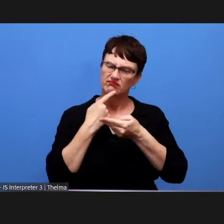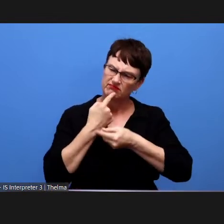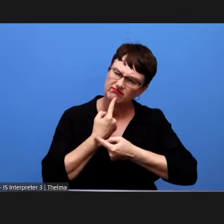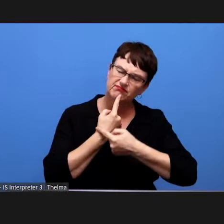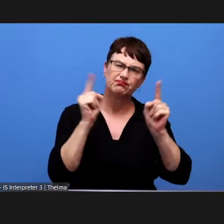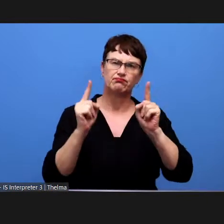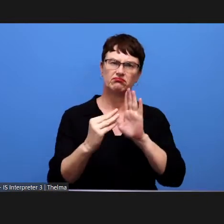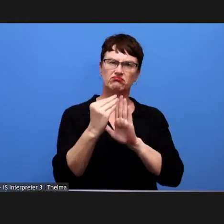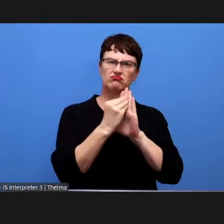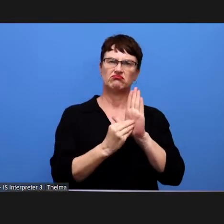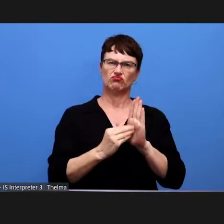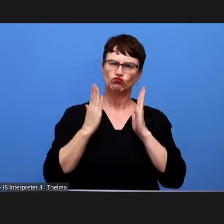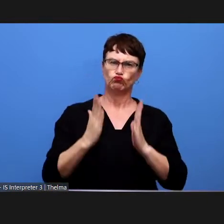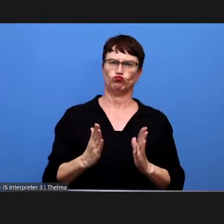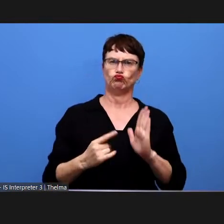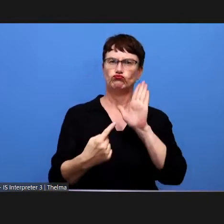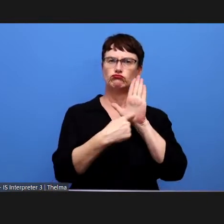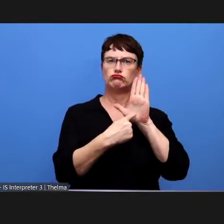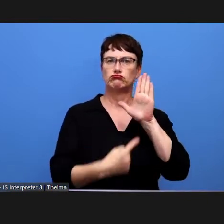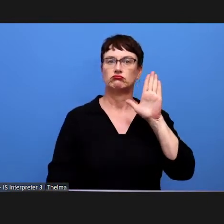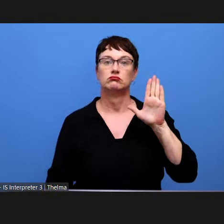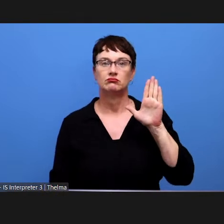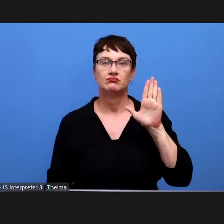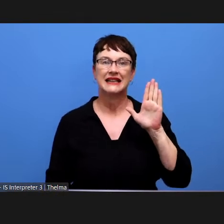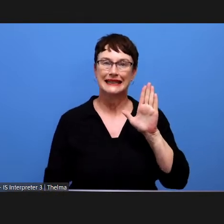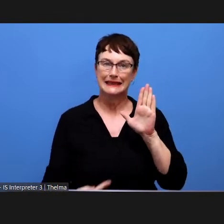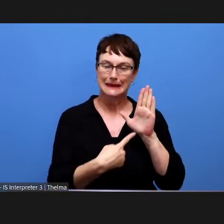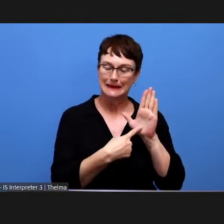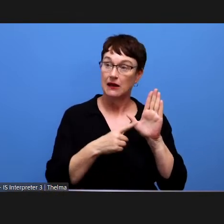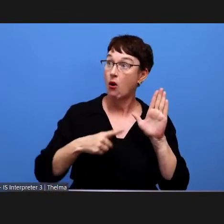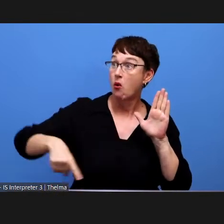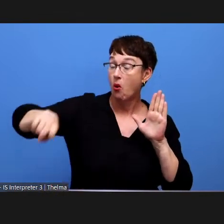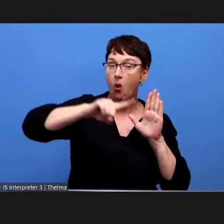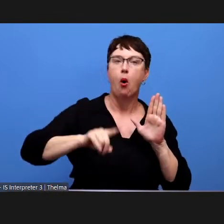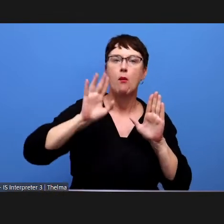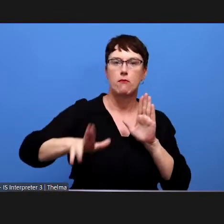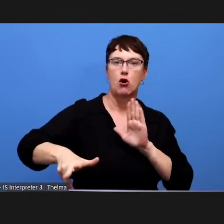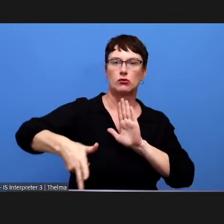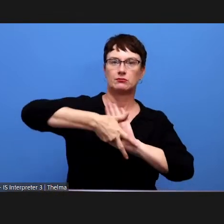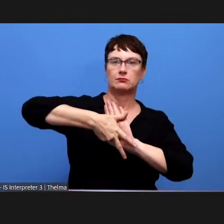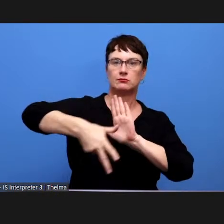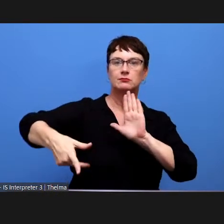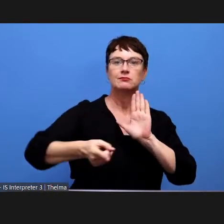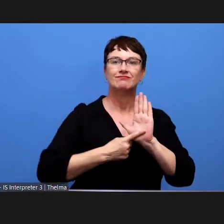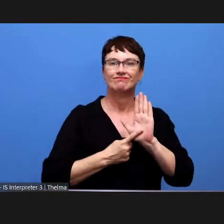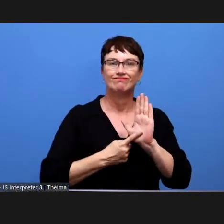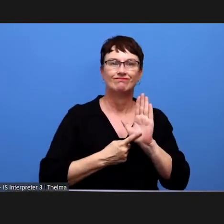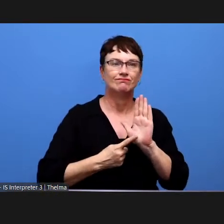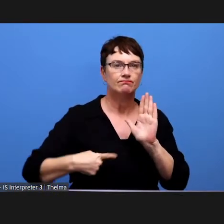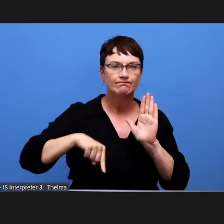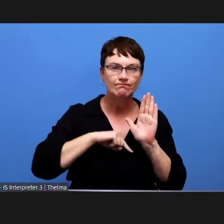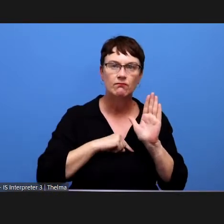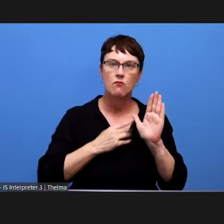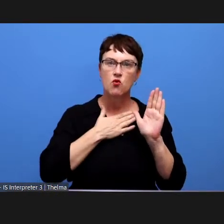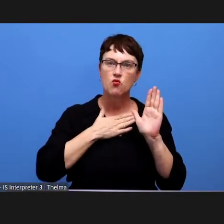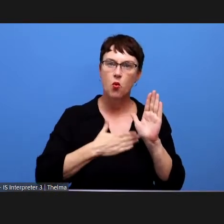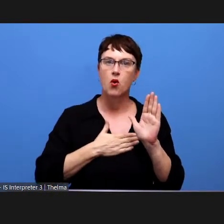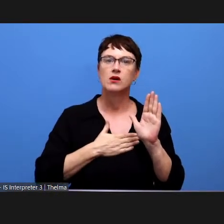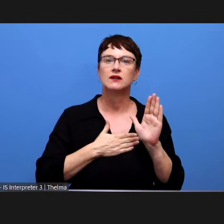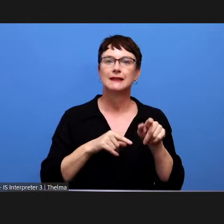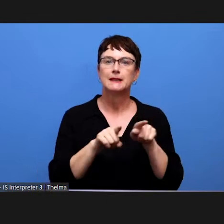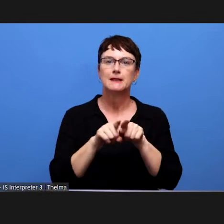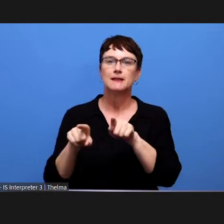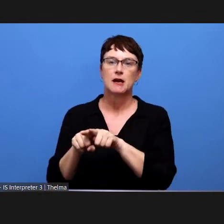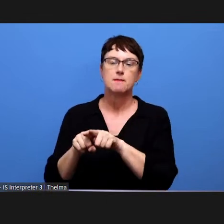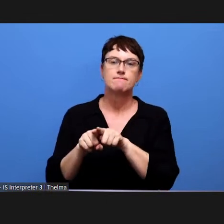in investment in the water and sanitation sector in Africa. And on that one, there was an